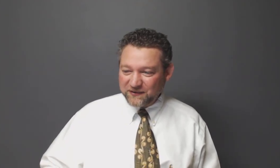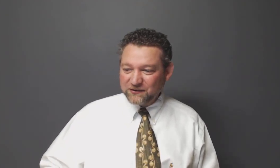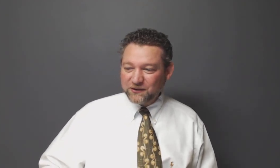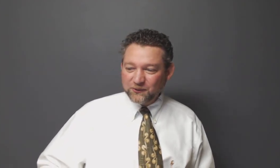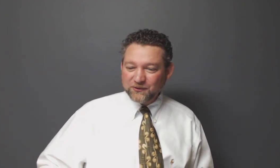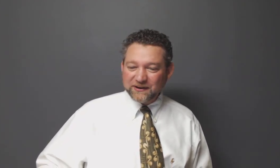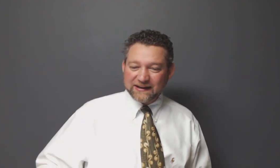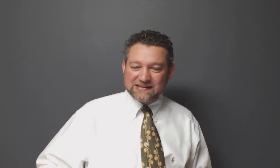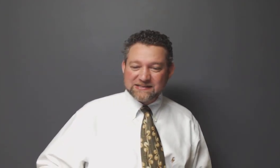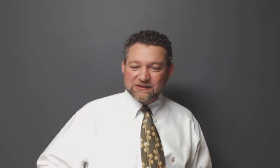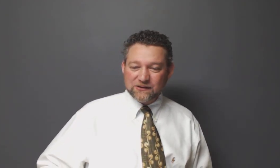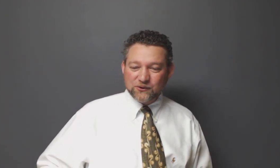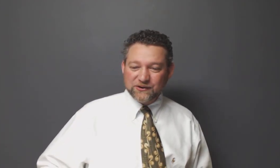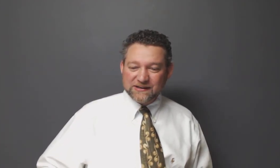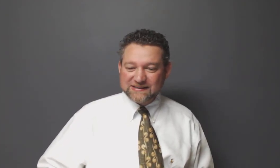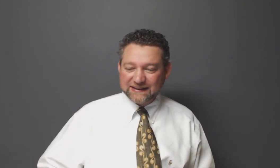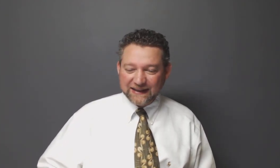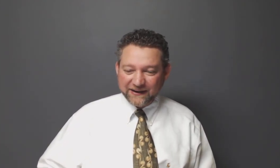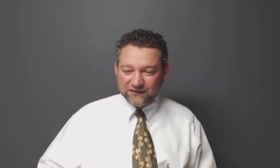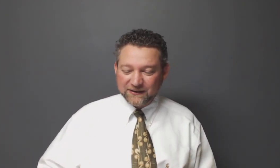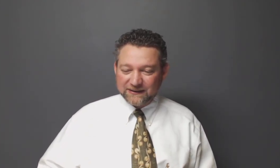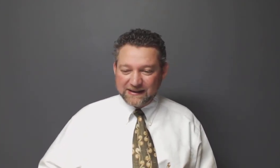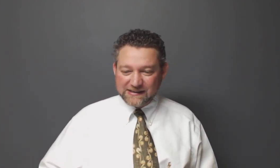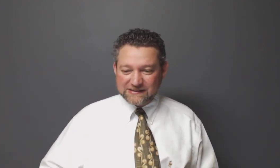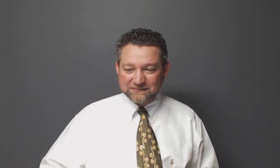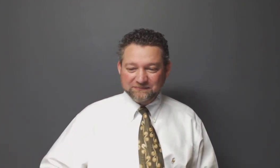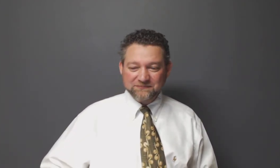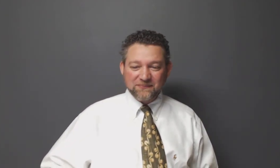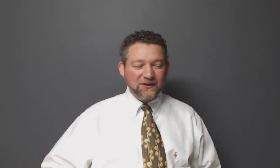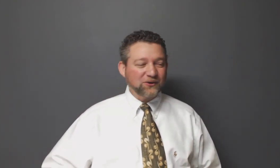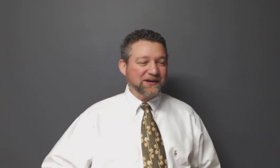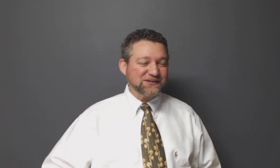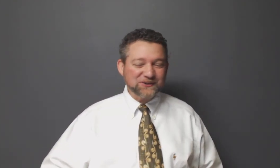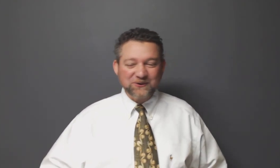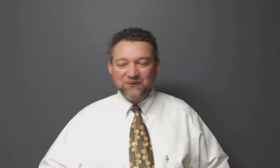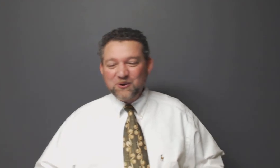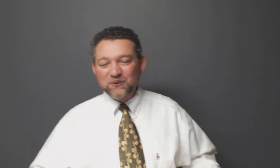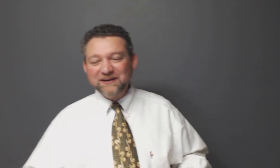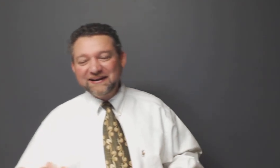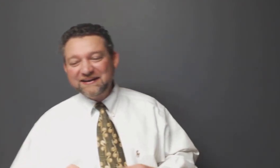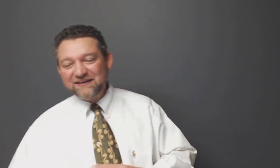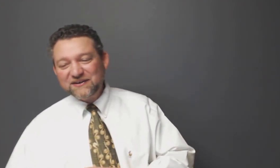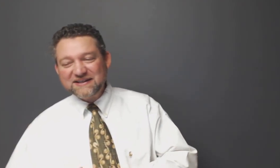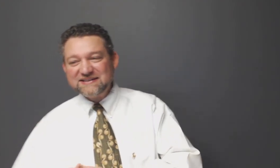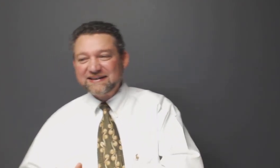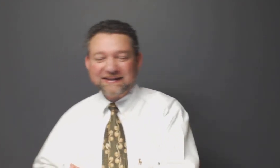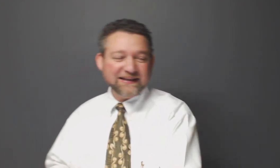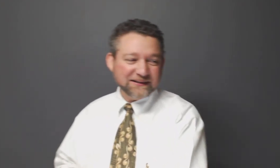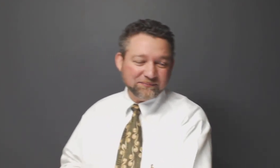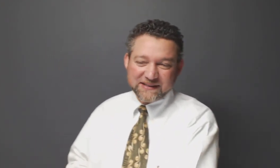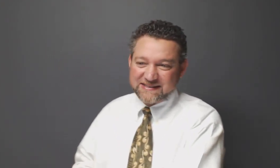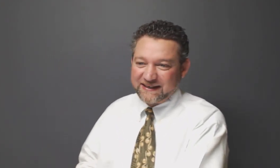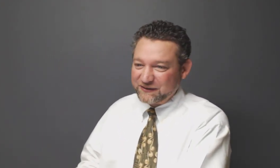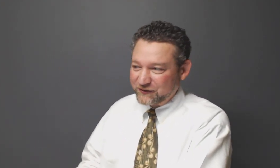fear the Lord and his goodness in the latter days. Okay, so one day David does get the kingdom. It's in